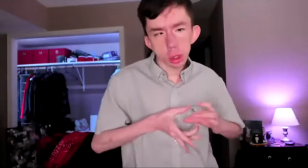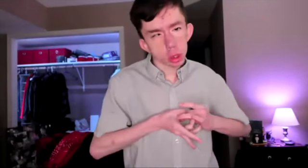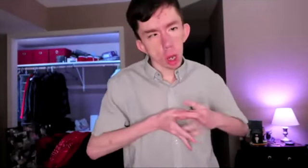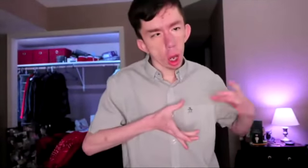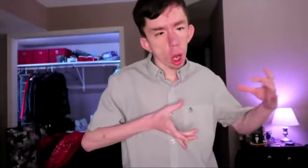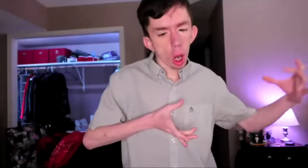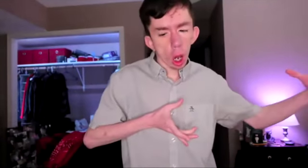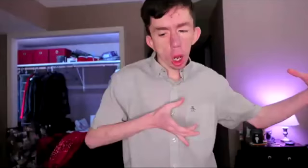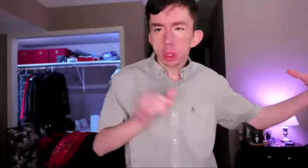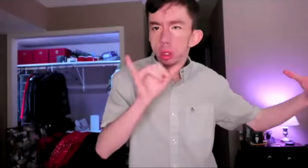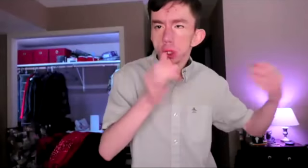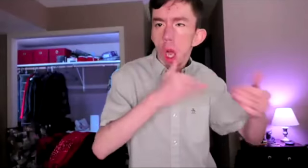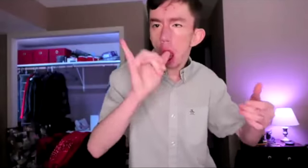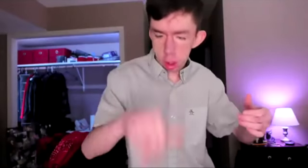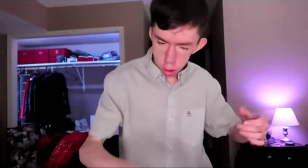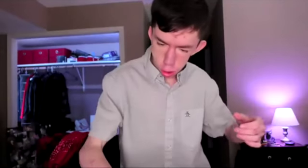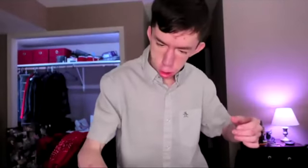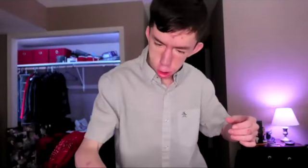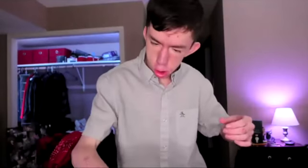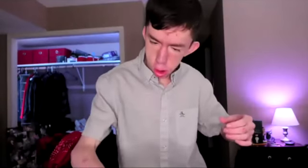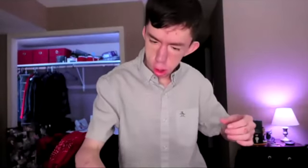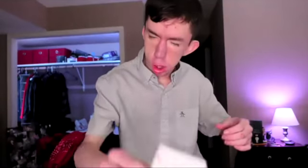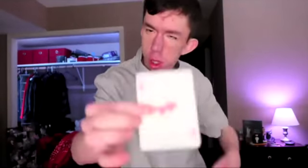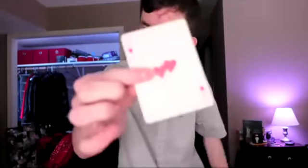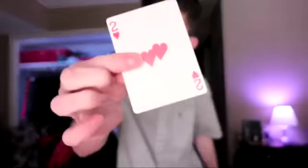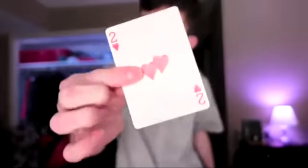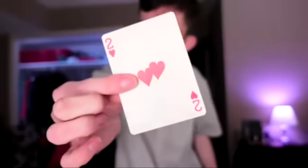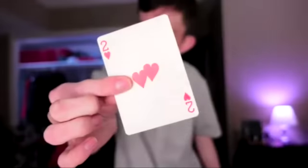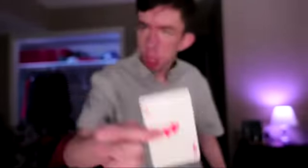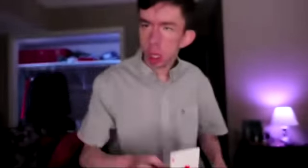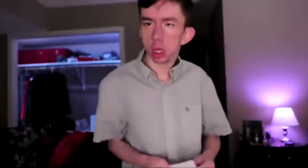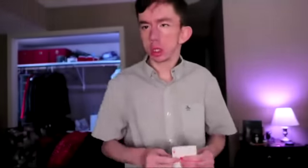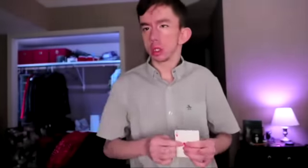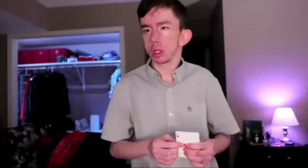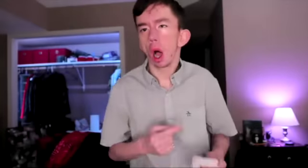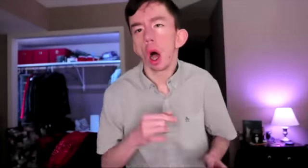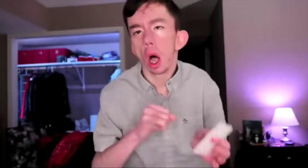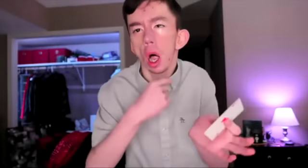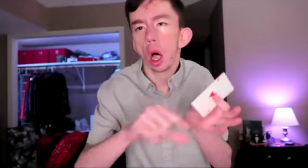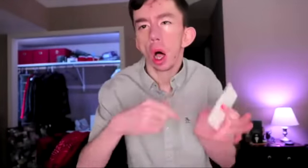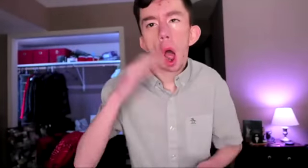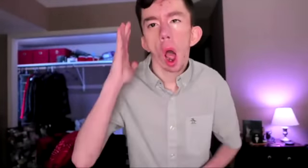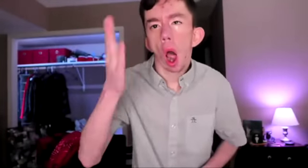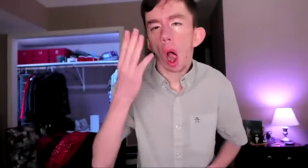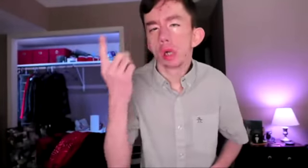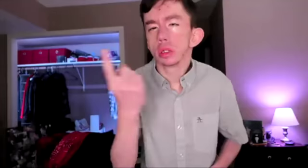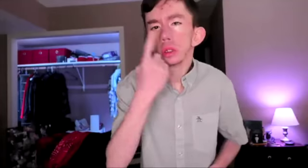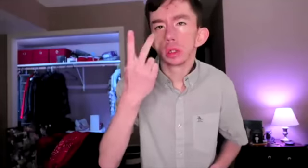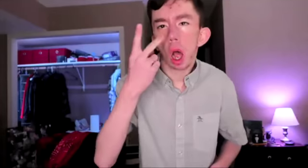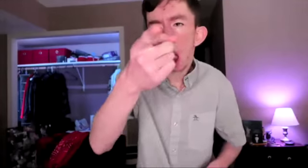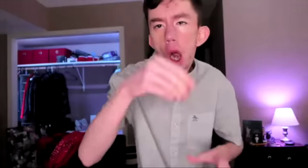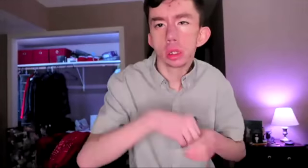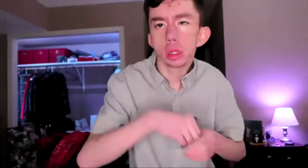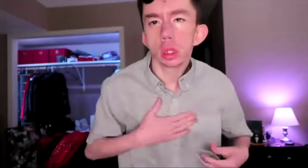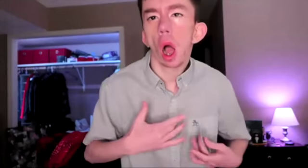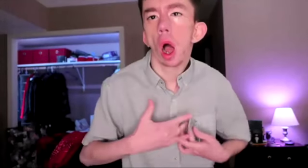person and keep them in your heart and never let it go. Just like, you know, on this card here, the two hearts are connected. And,